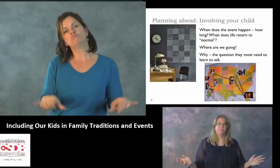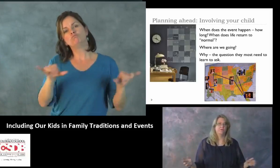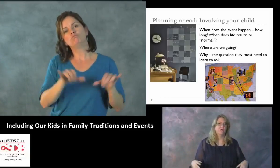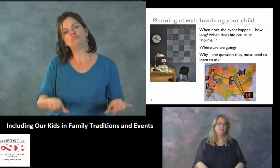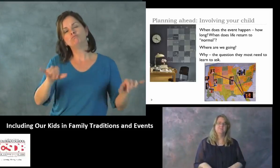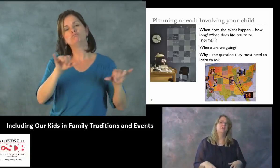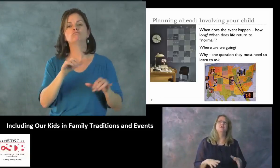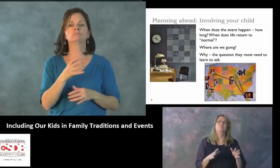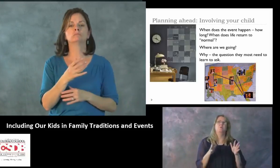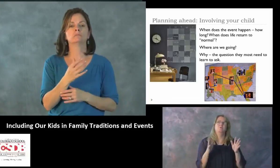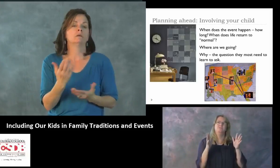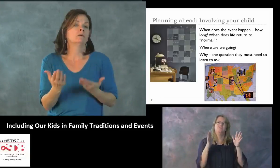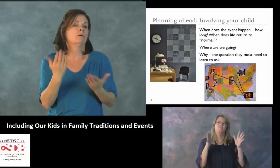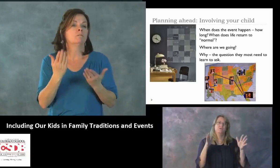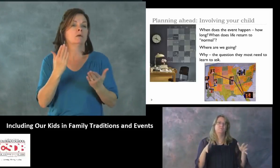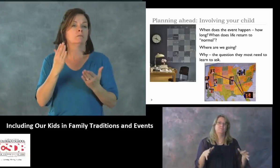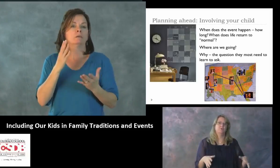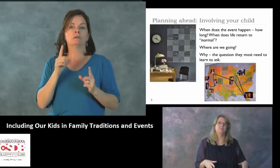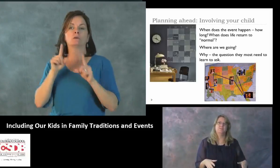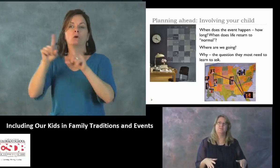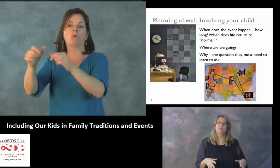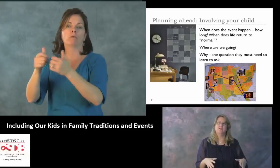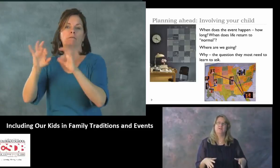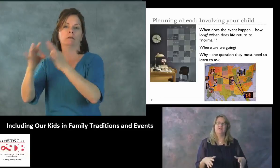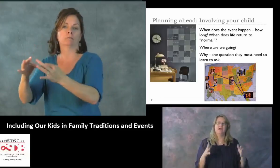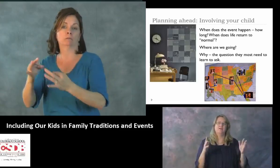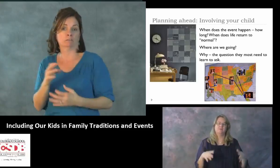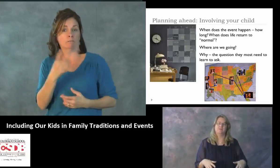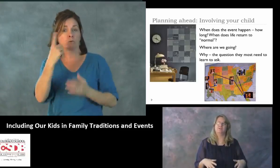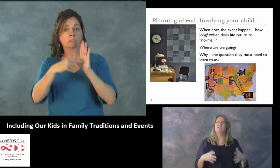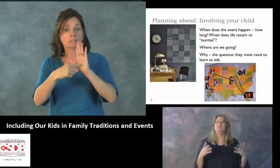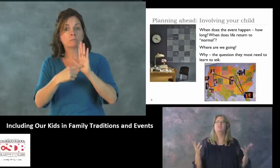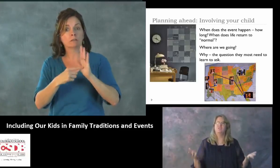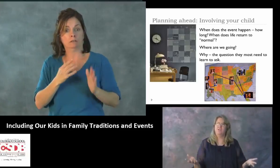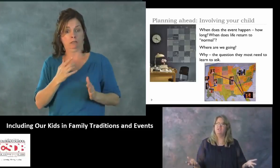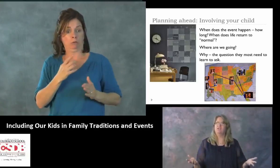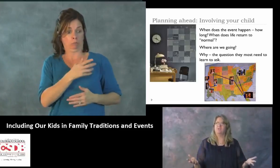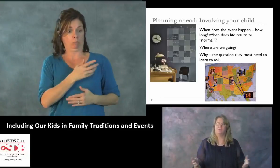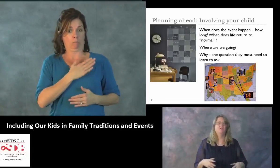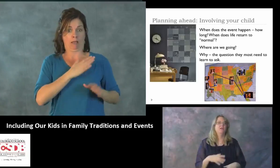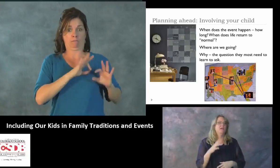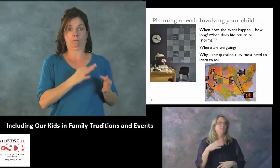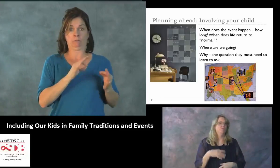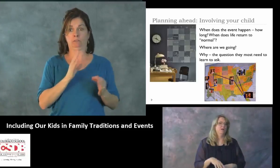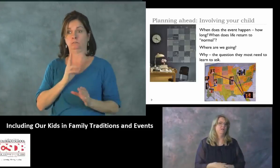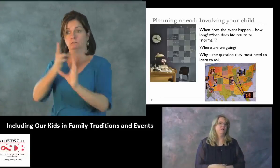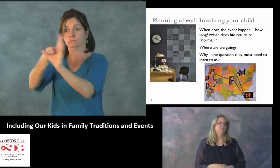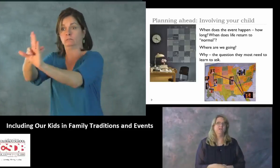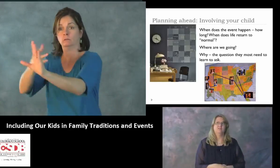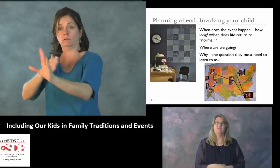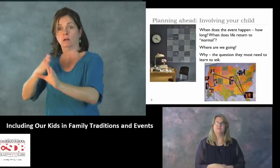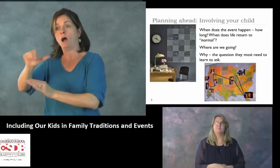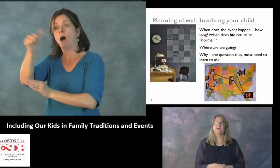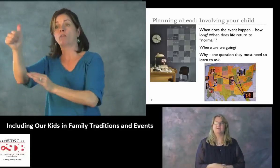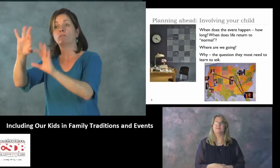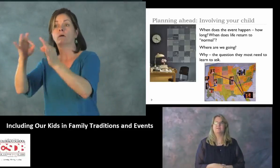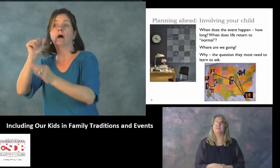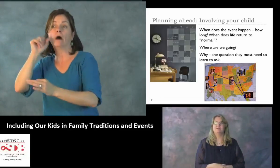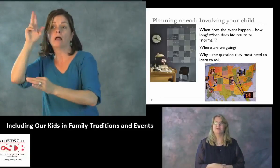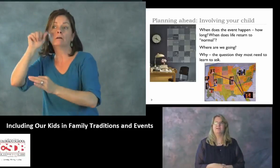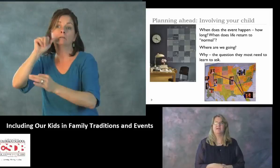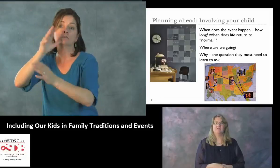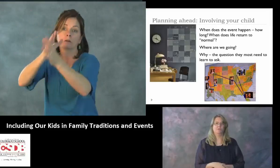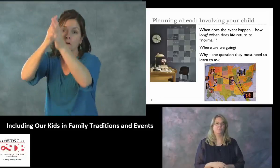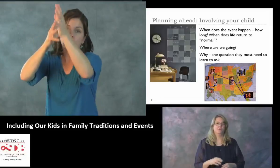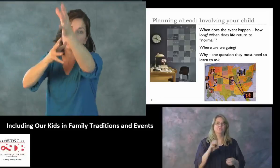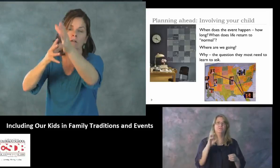a little bit up for grabs, but we still tried to post a calendar in general, of what a child could expect